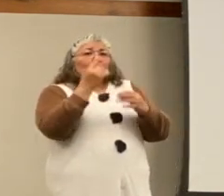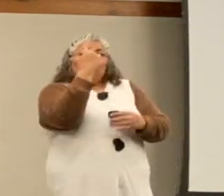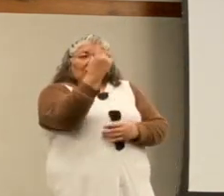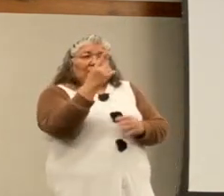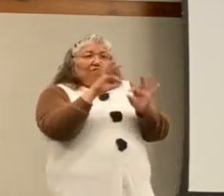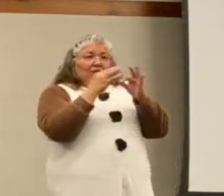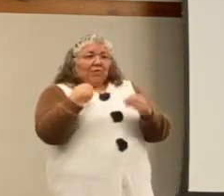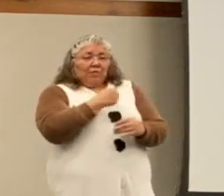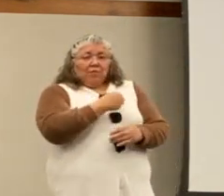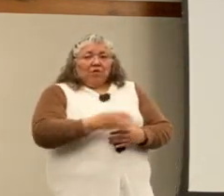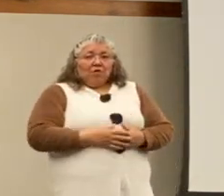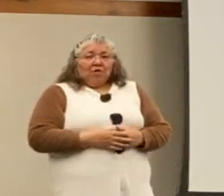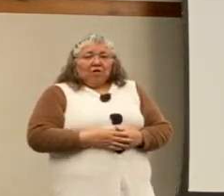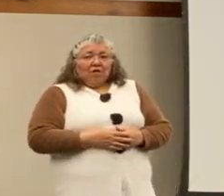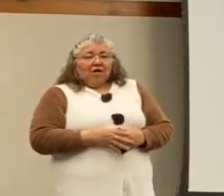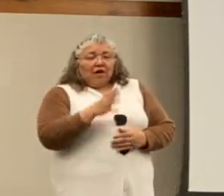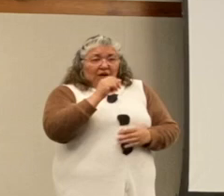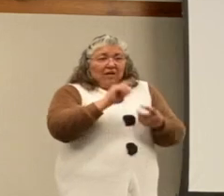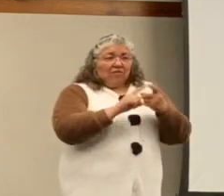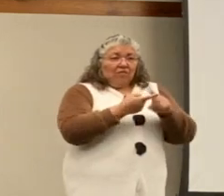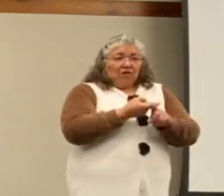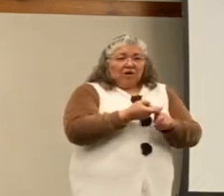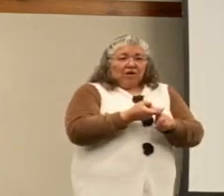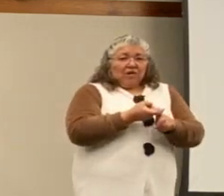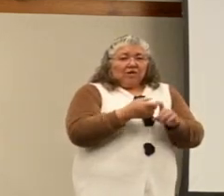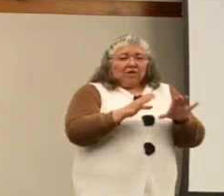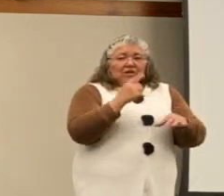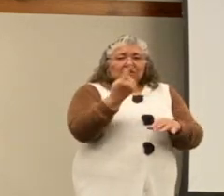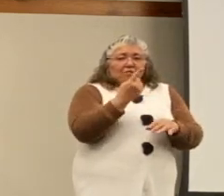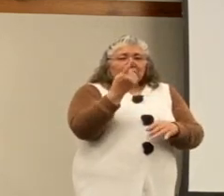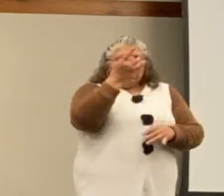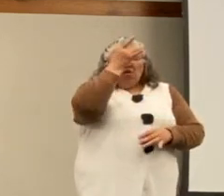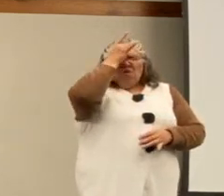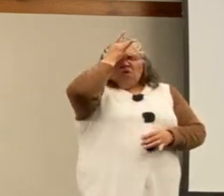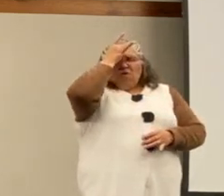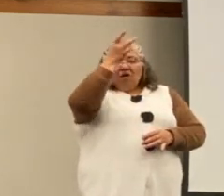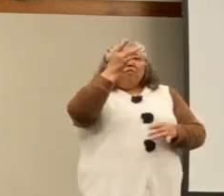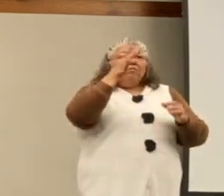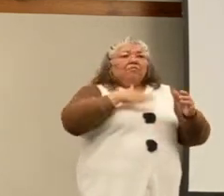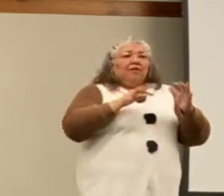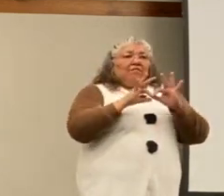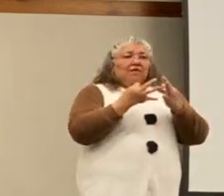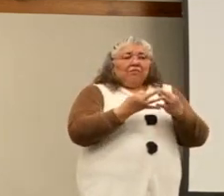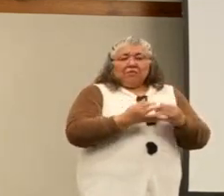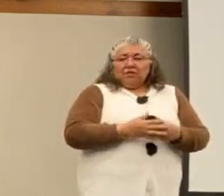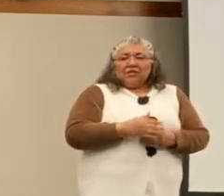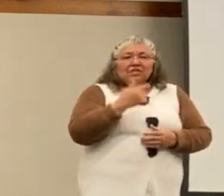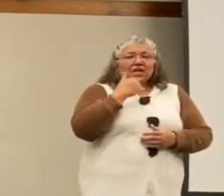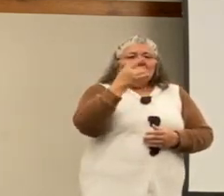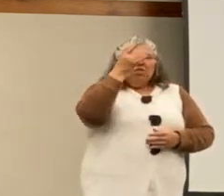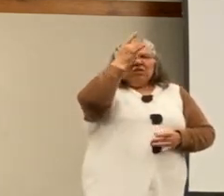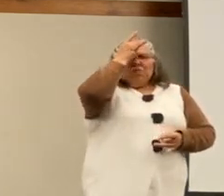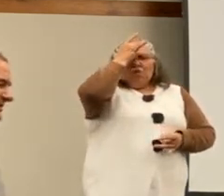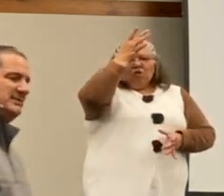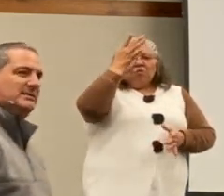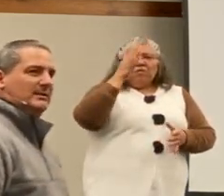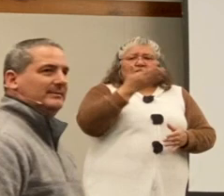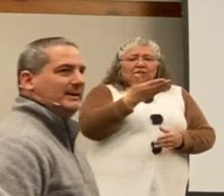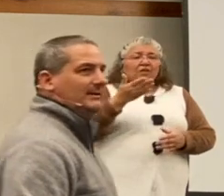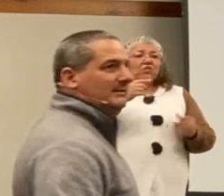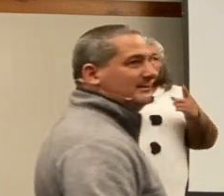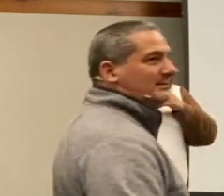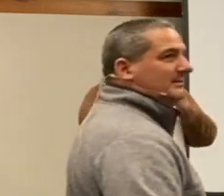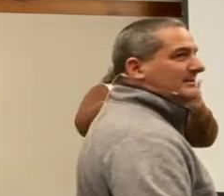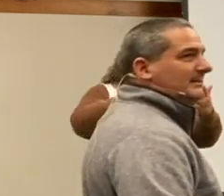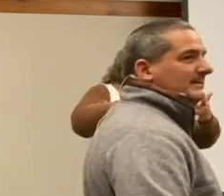this family member, and a friend did something horrible to my family, right? Said some horrible things. Words hurt too, don't